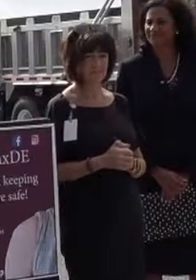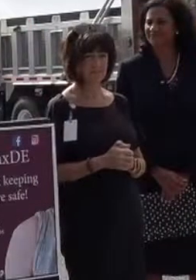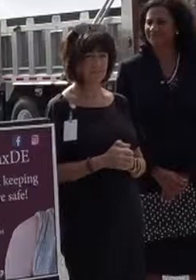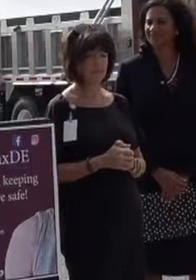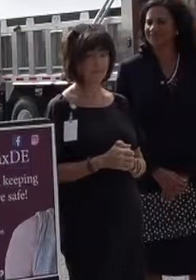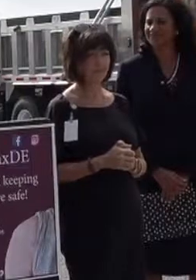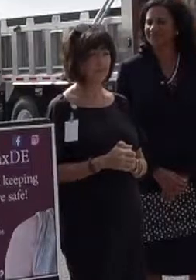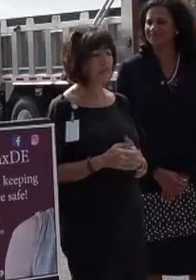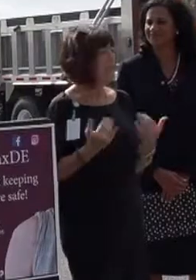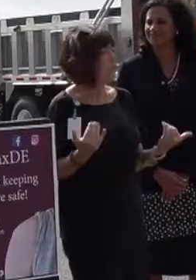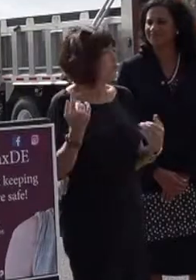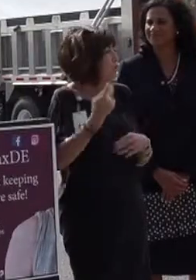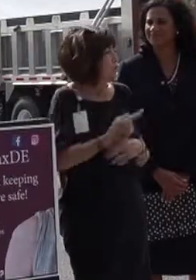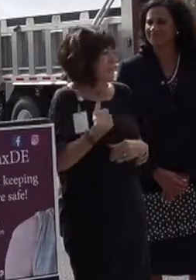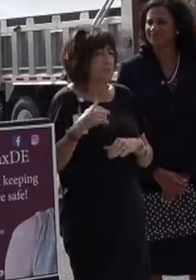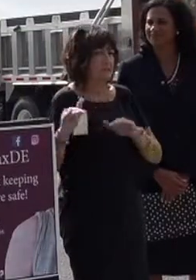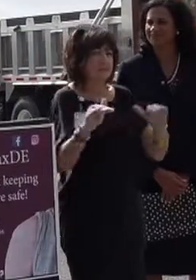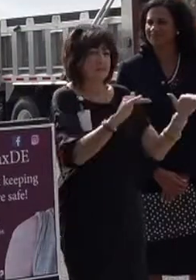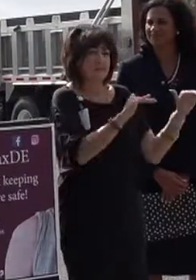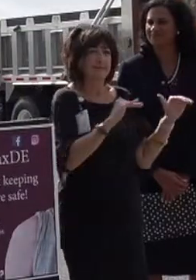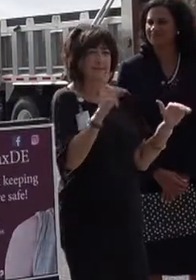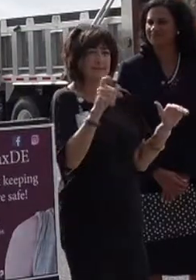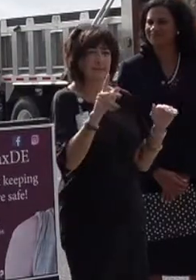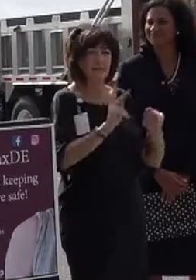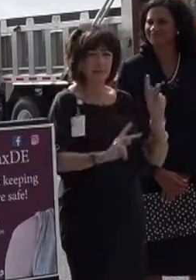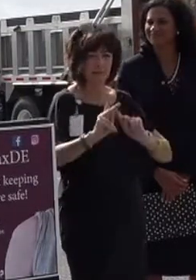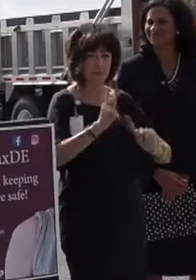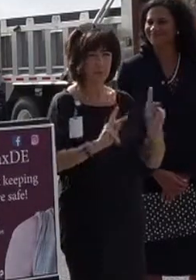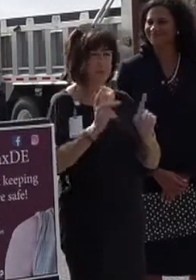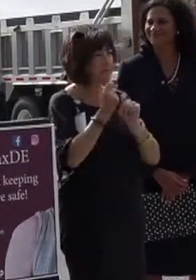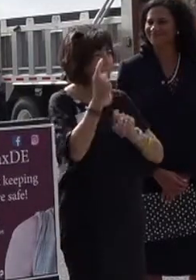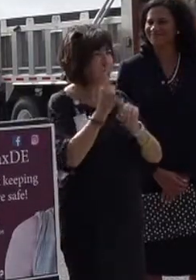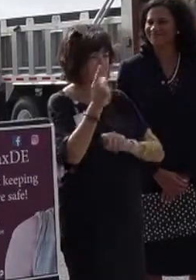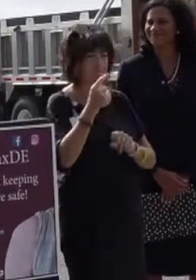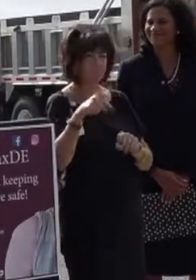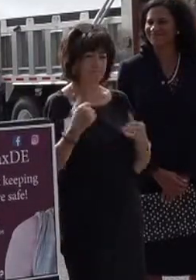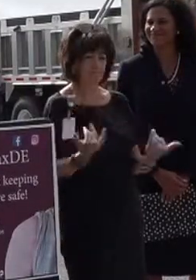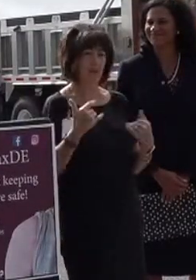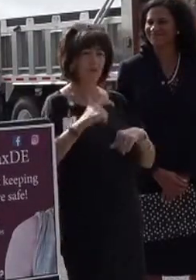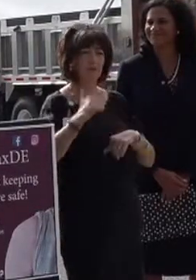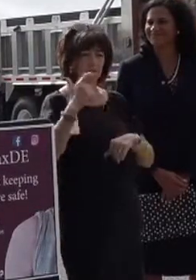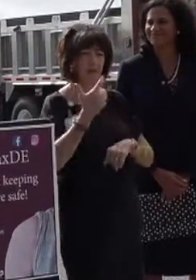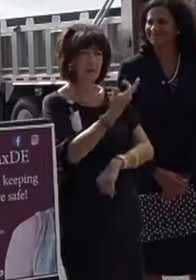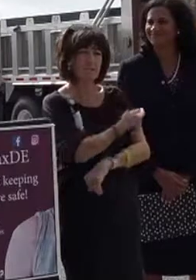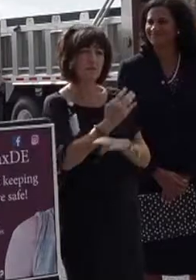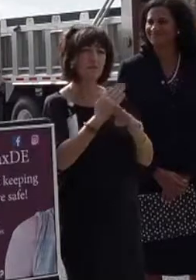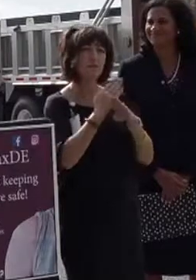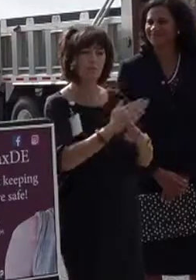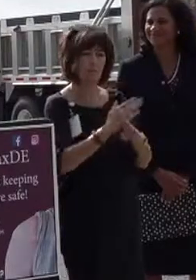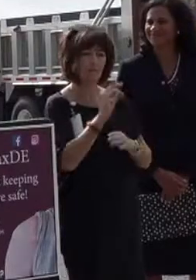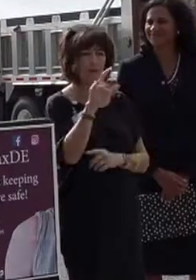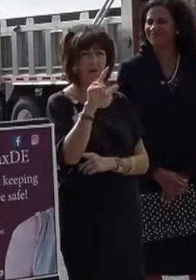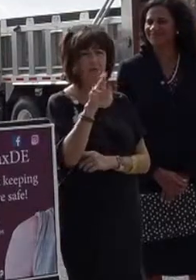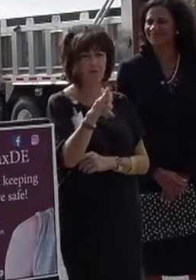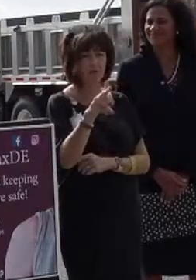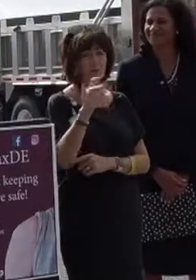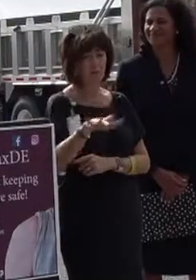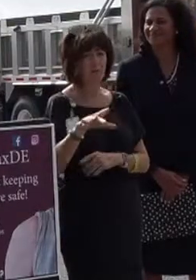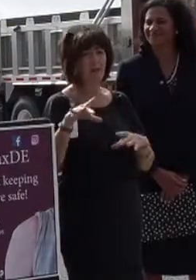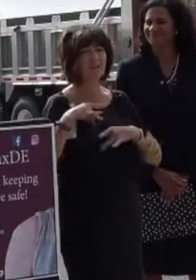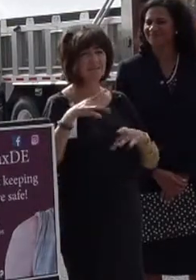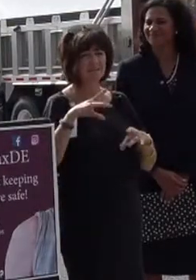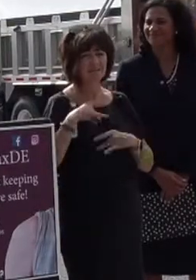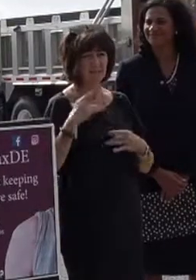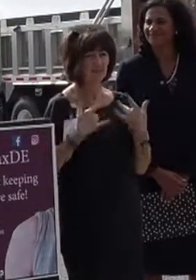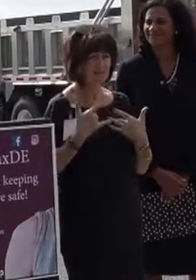Today we remind Delawareans to get your yearly flu vaccination to prevent influenza, which is a contagious disease that affects